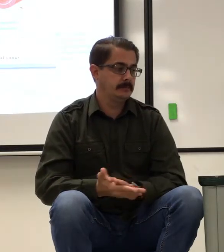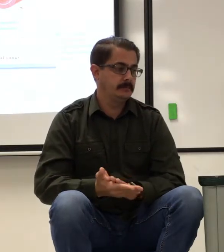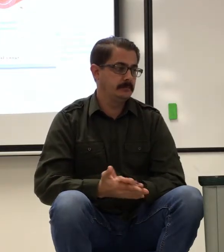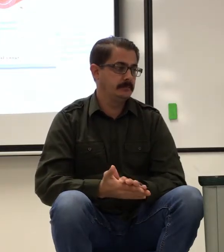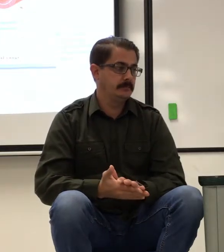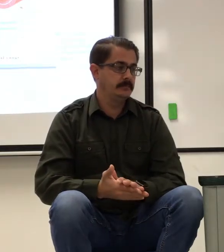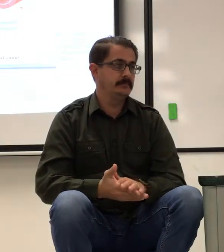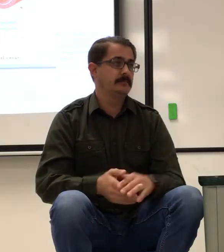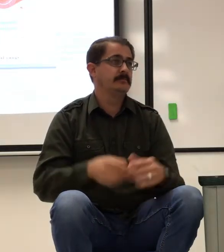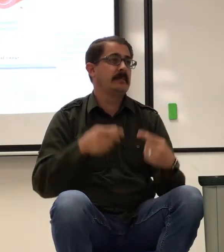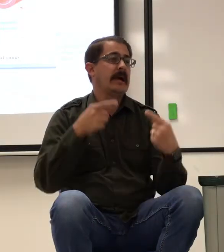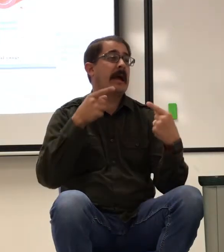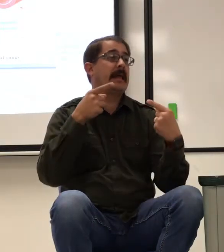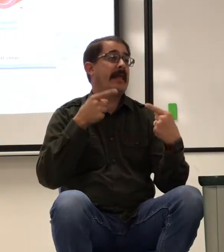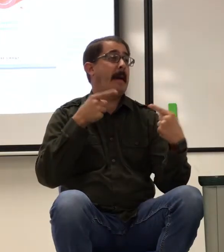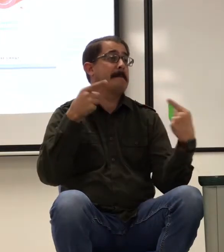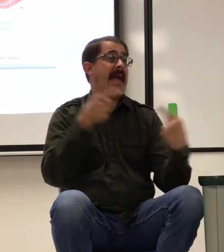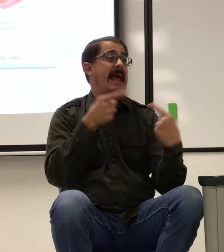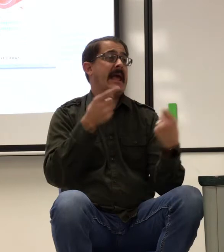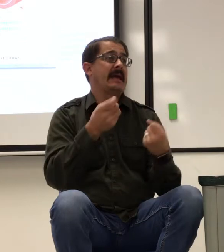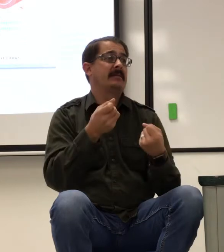The pain will cause an increase in blood pressure.